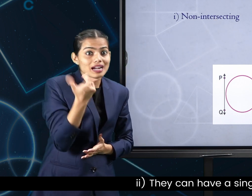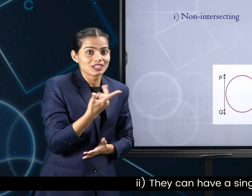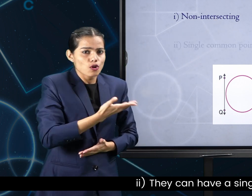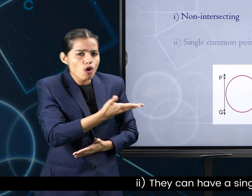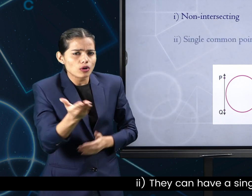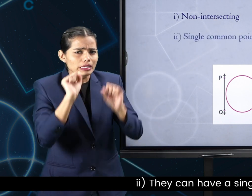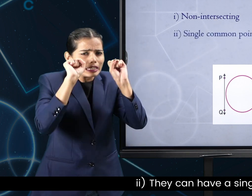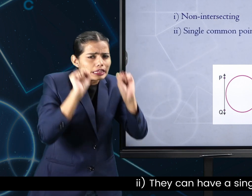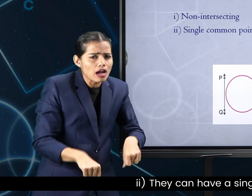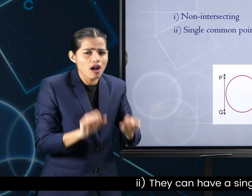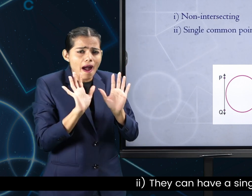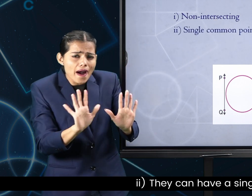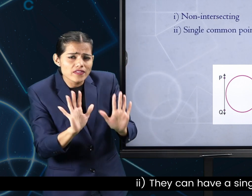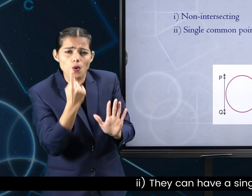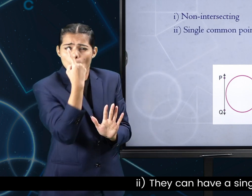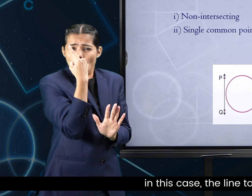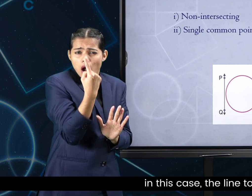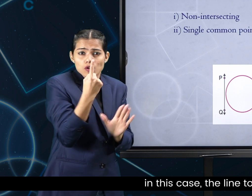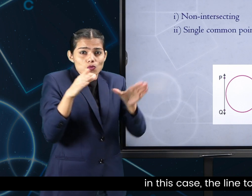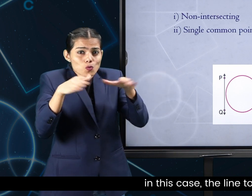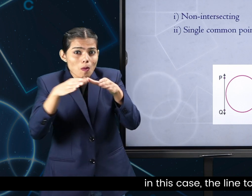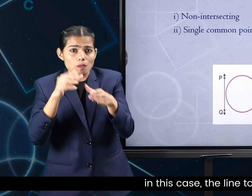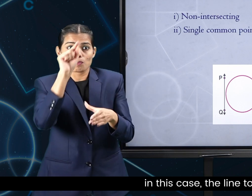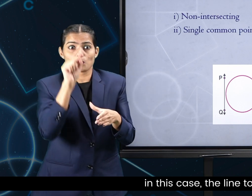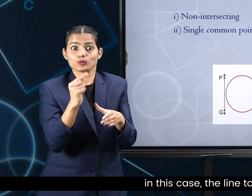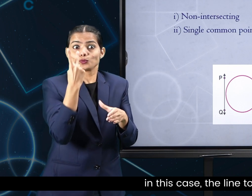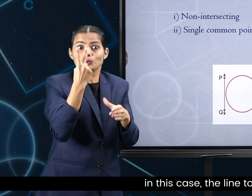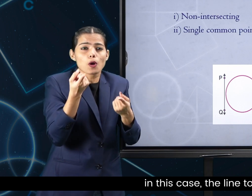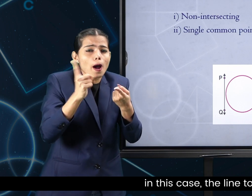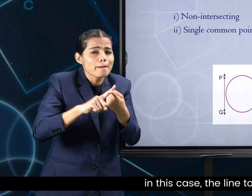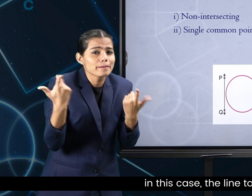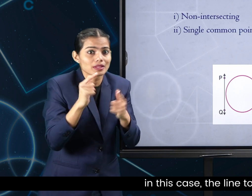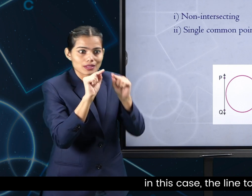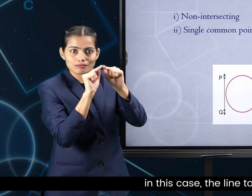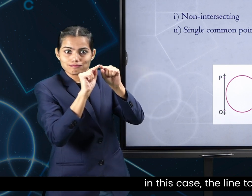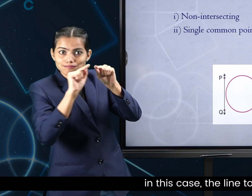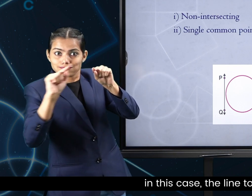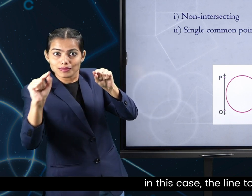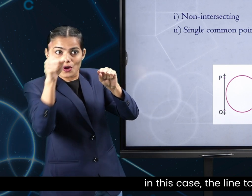They can have a single common point. In this case, the line touches the circle.